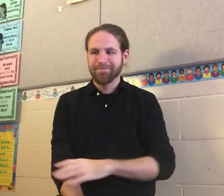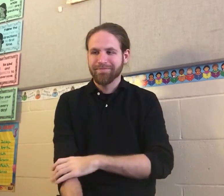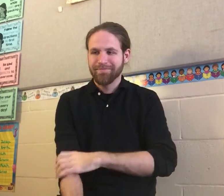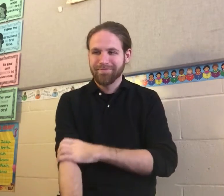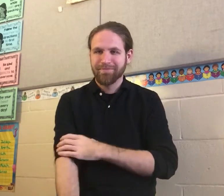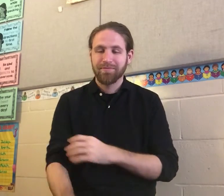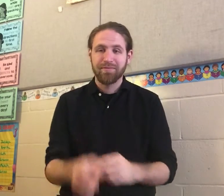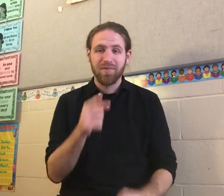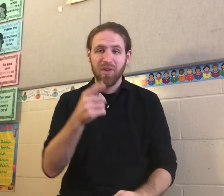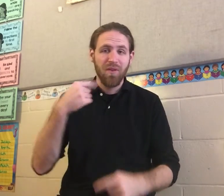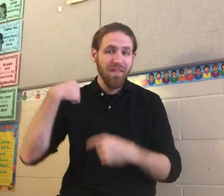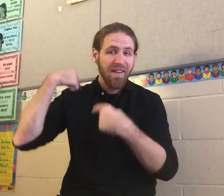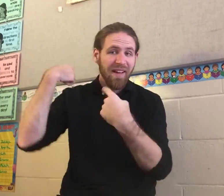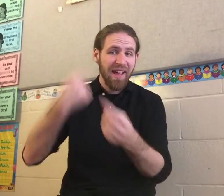Have you ever been bitten by a mosquito?